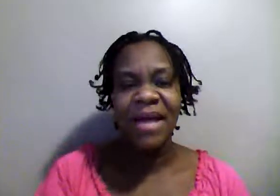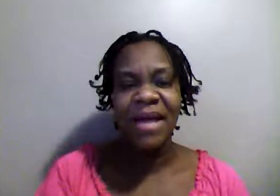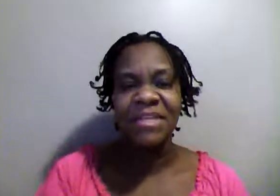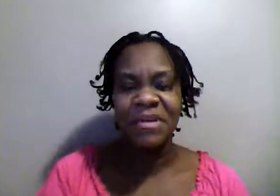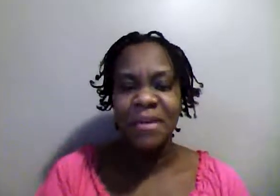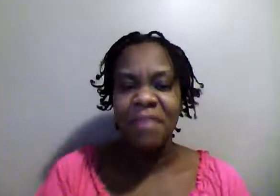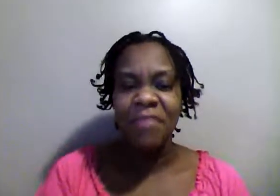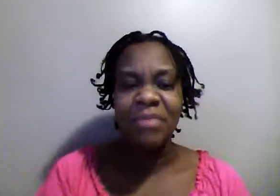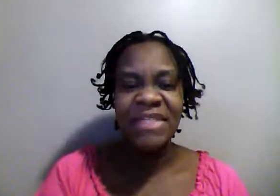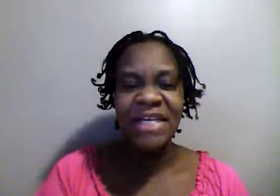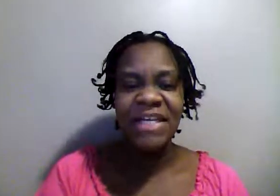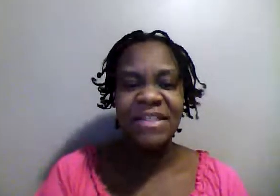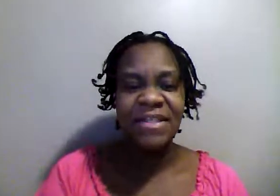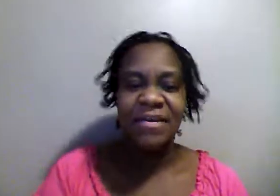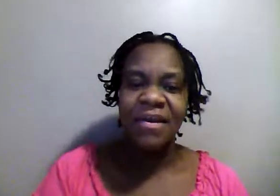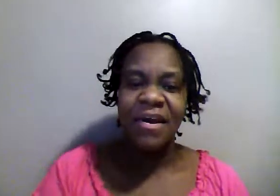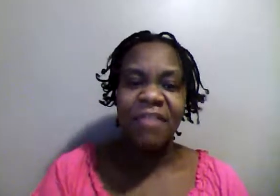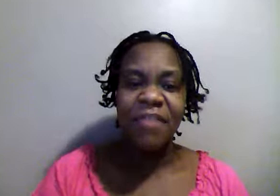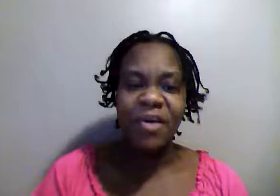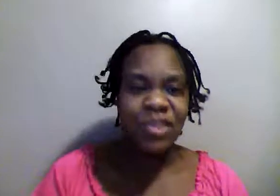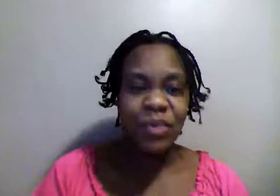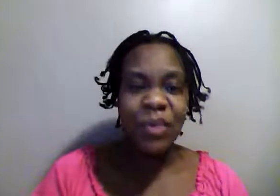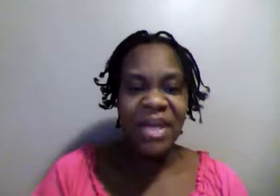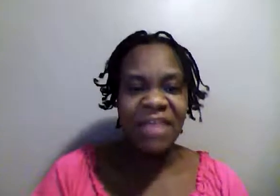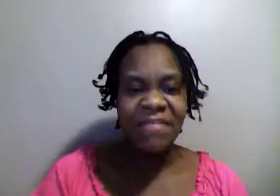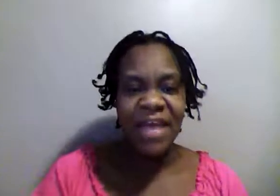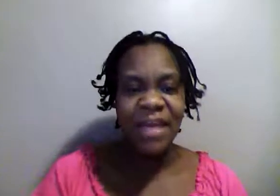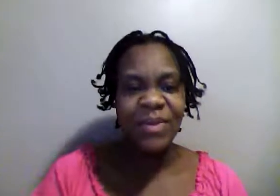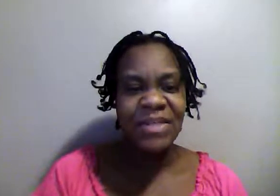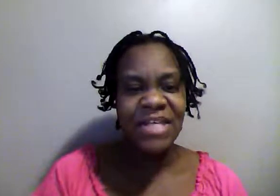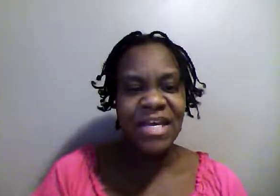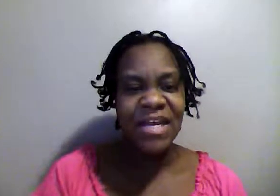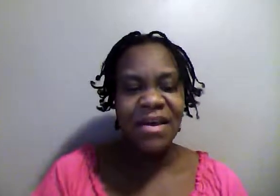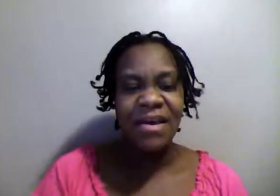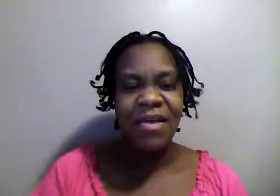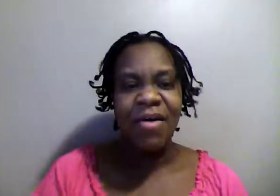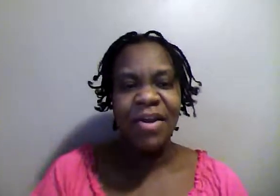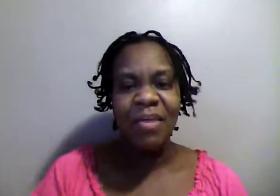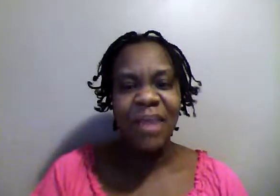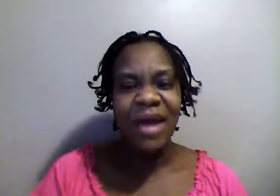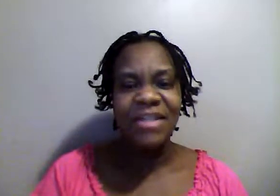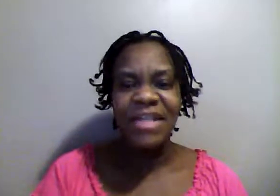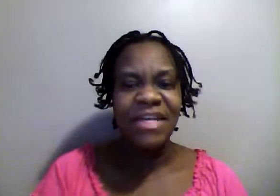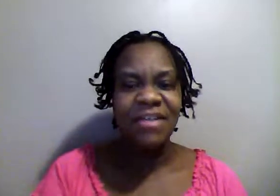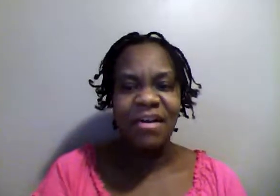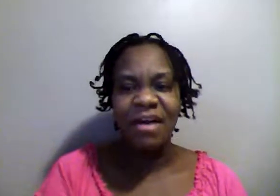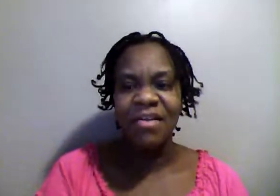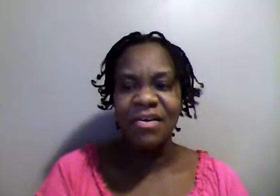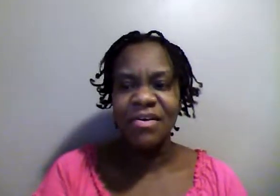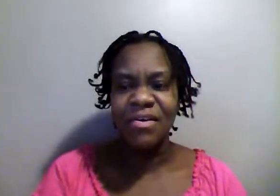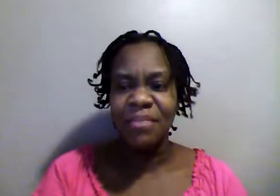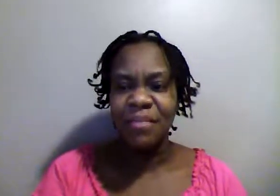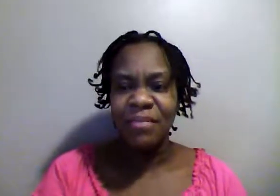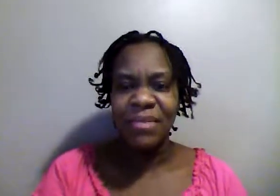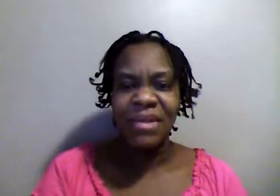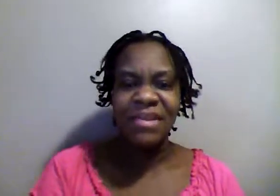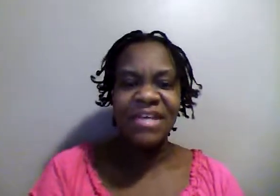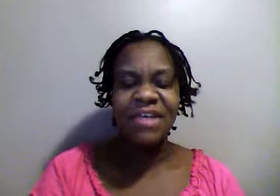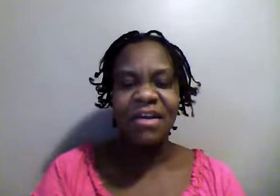plants from seeds, the first two leaves that you see on your plant, these are not the